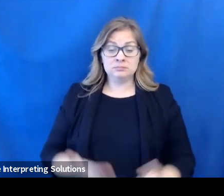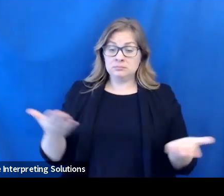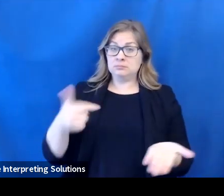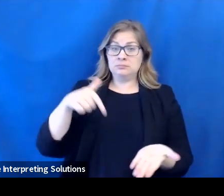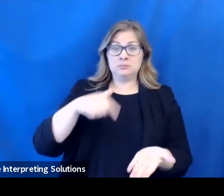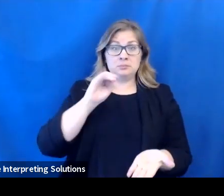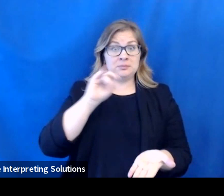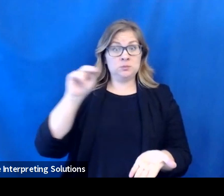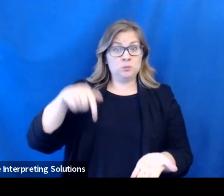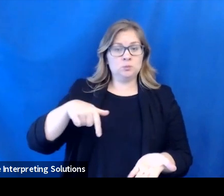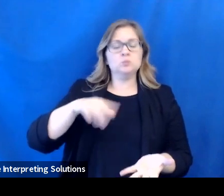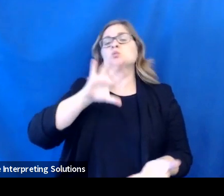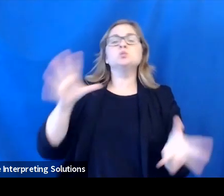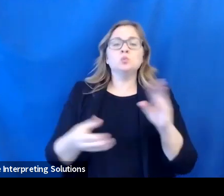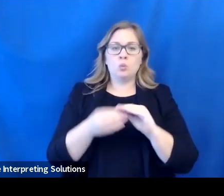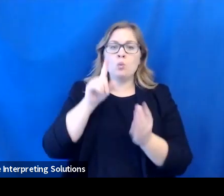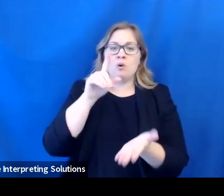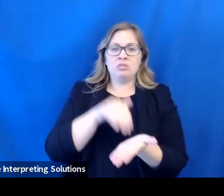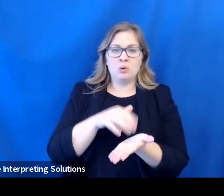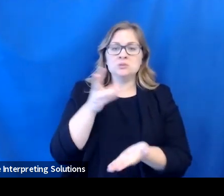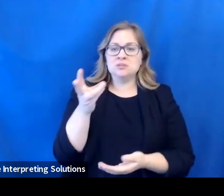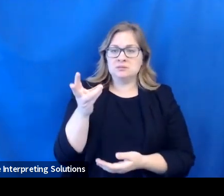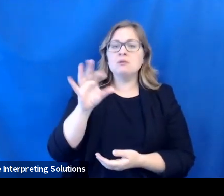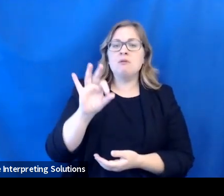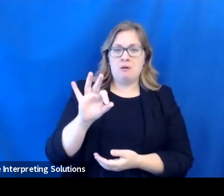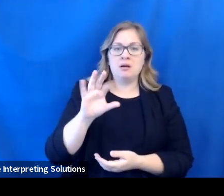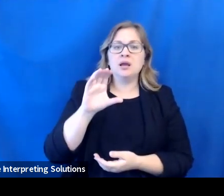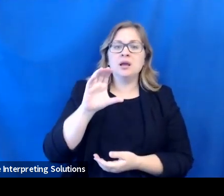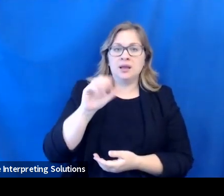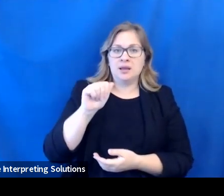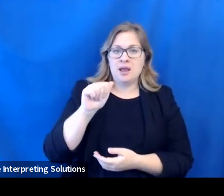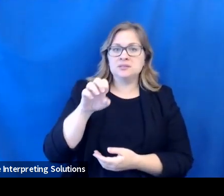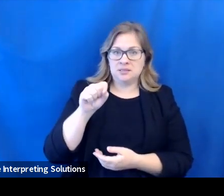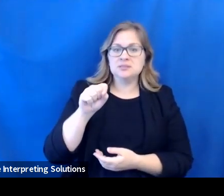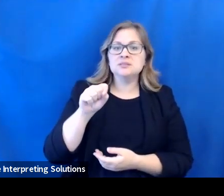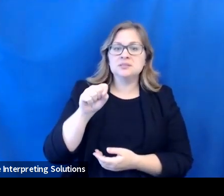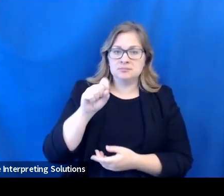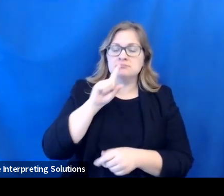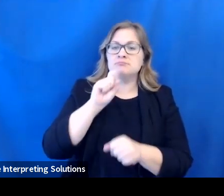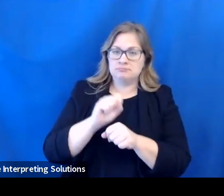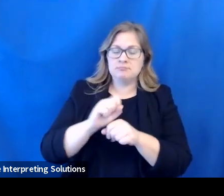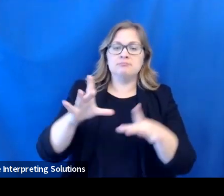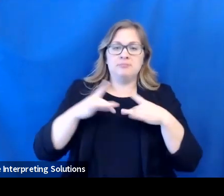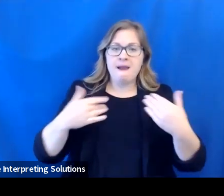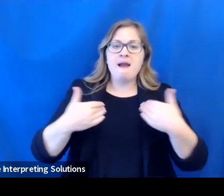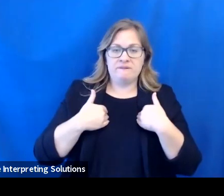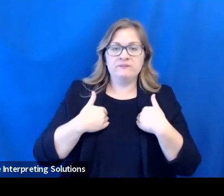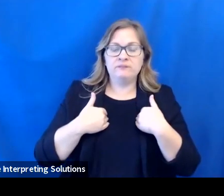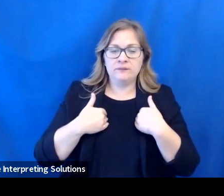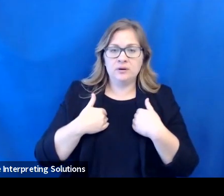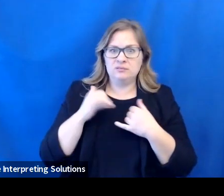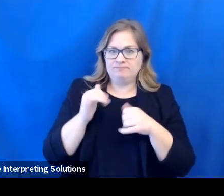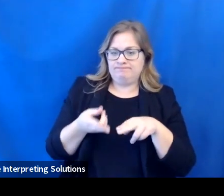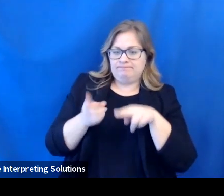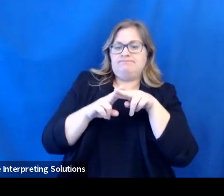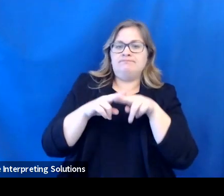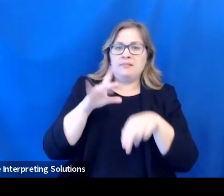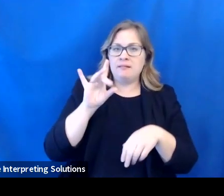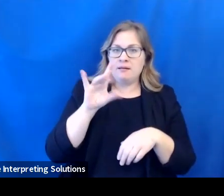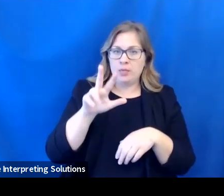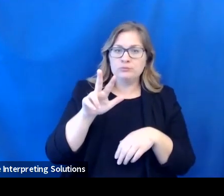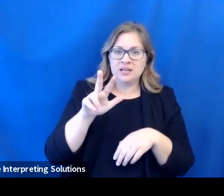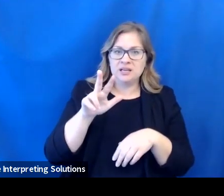1,069 laboratory confirmed cases in Minnesota. That's an increase of 83 over yesterday's total of 986. That